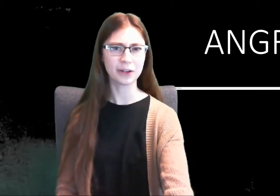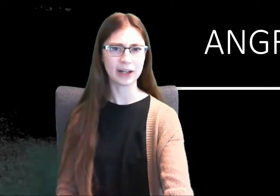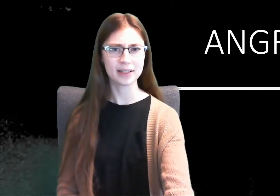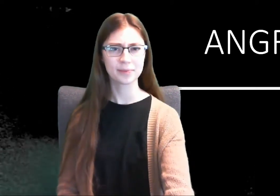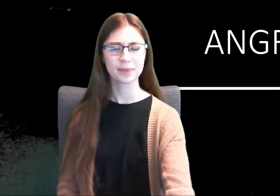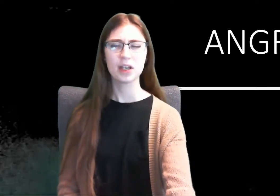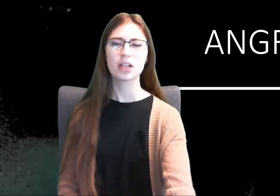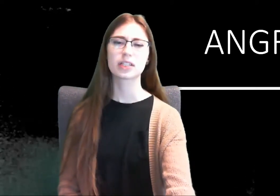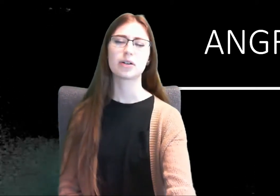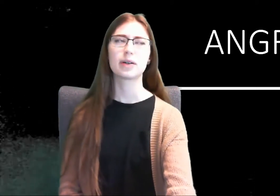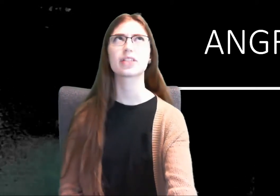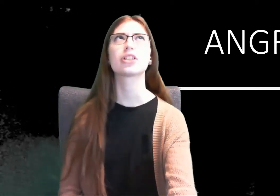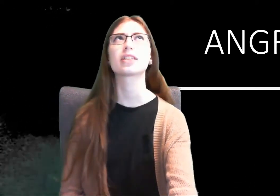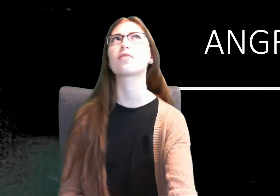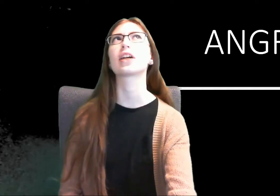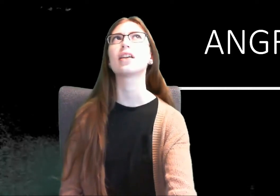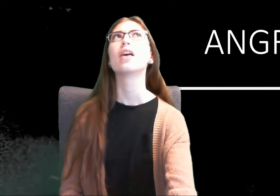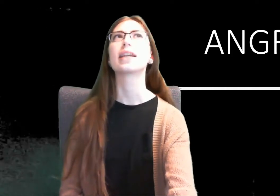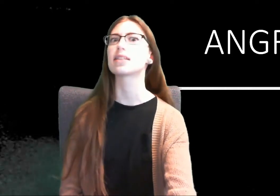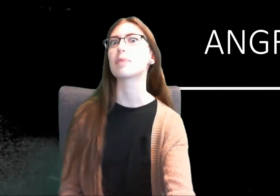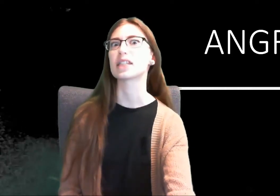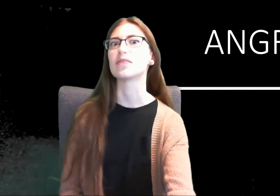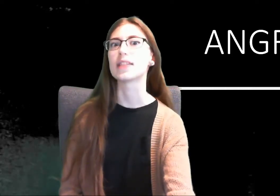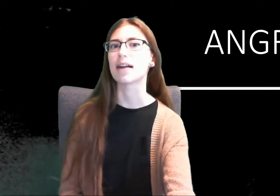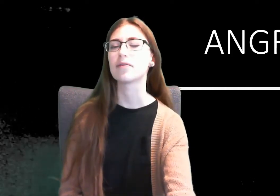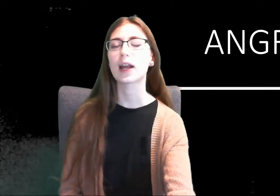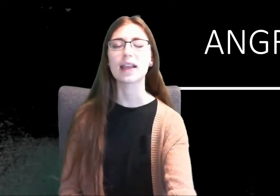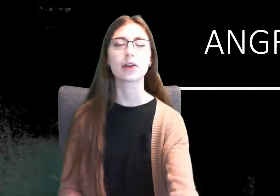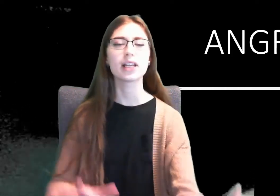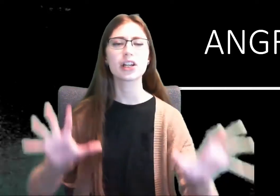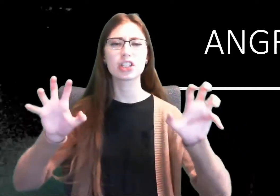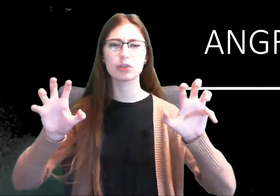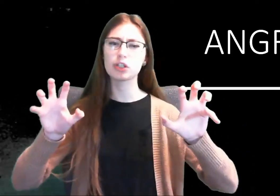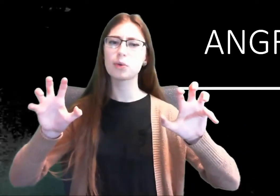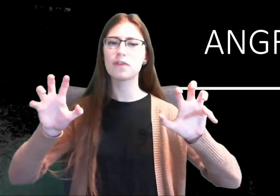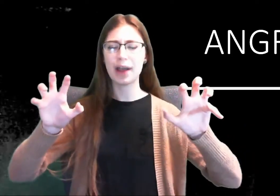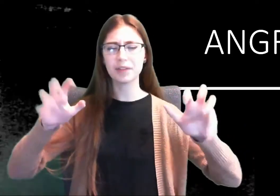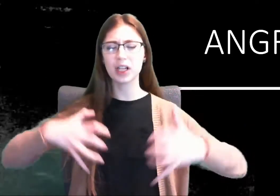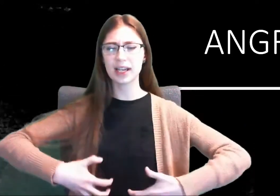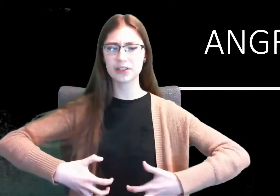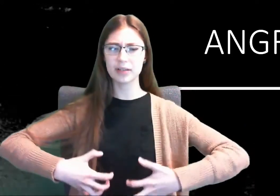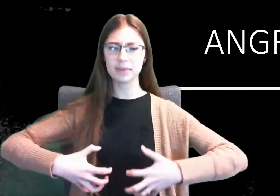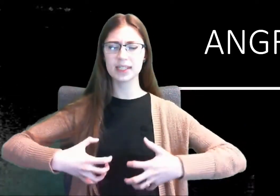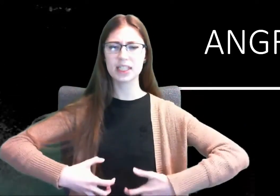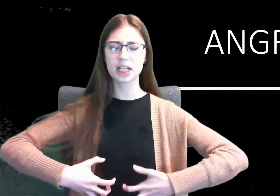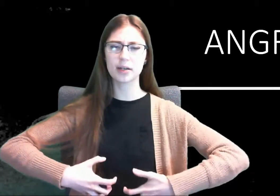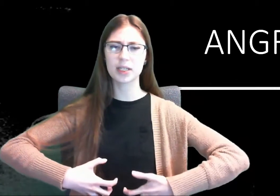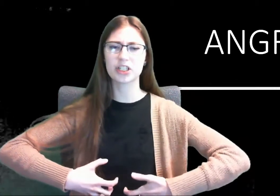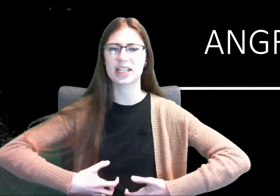Angry. So I think she uses a very expressive sign for angry. You could do 2 5-claw handshakes, start them in your chest,